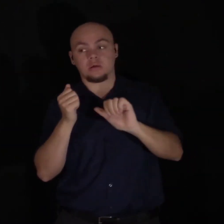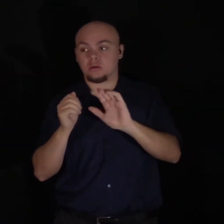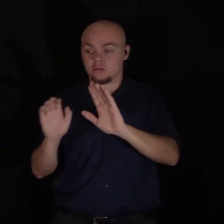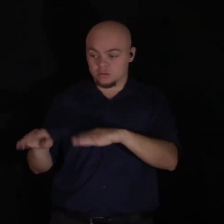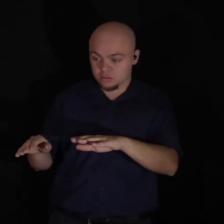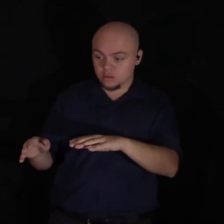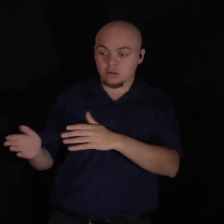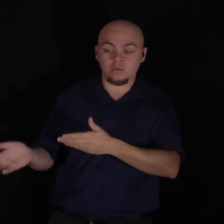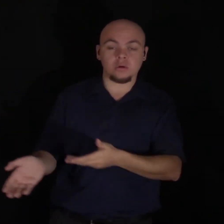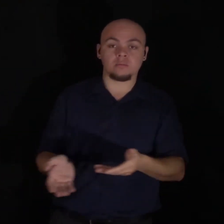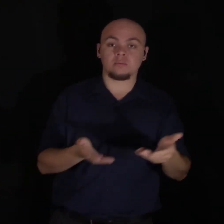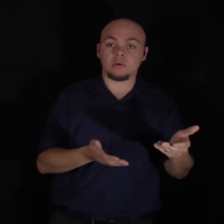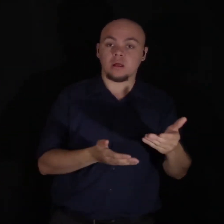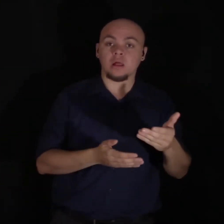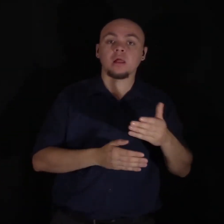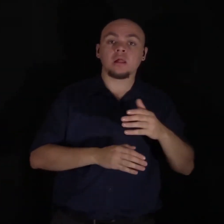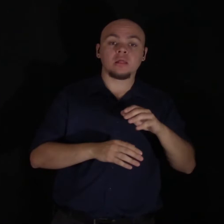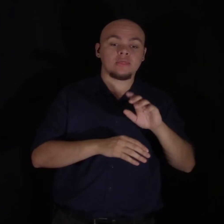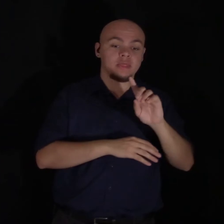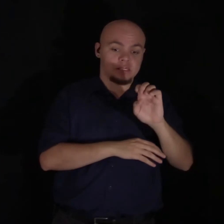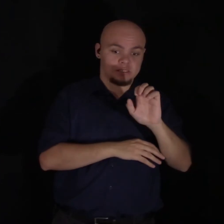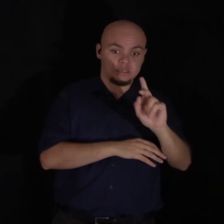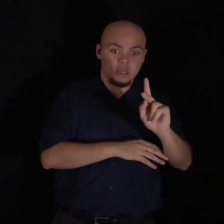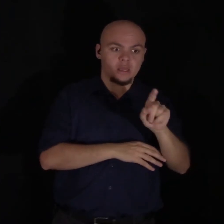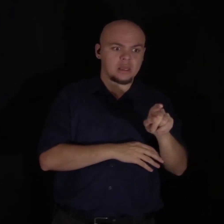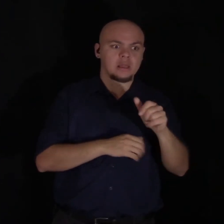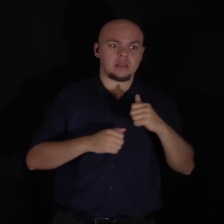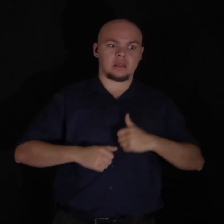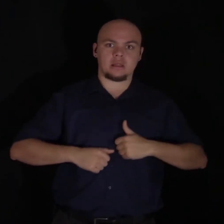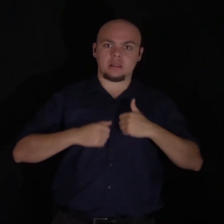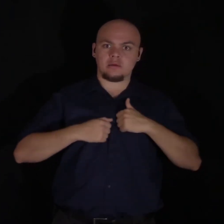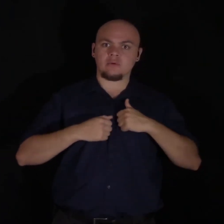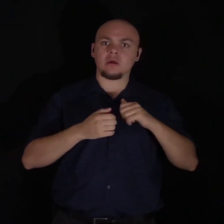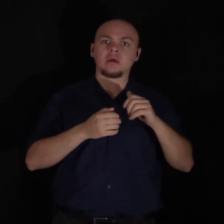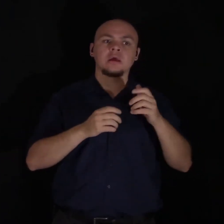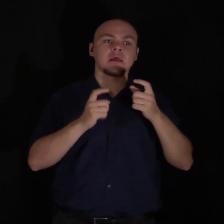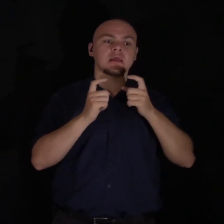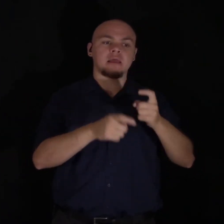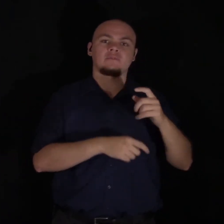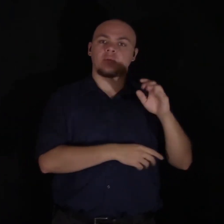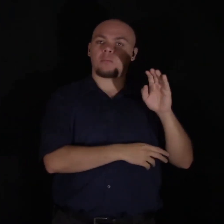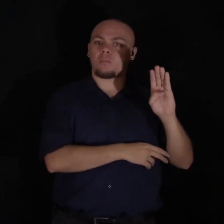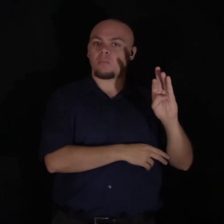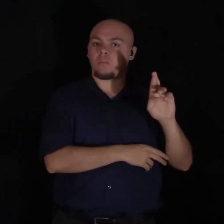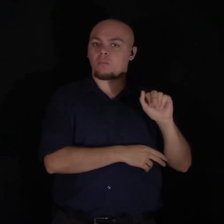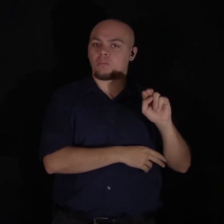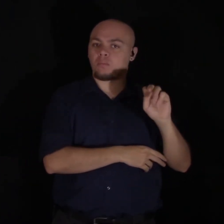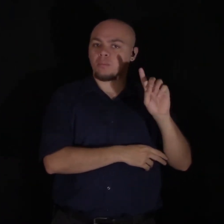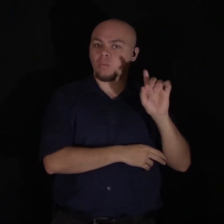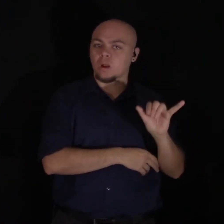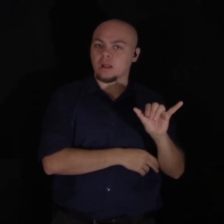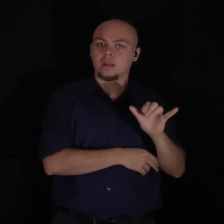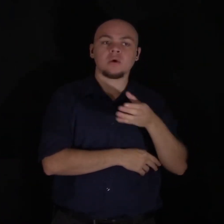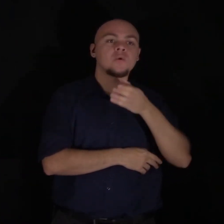deck, and restored him to animation by rubbing him with brandy, and forcing him to swallow a small